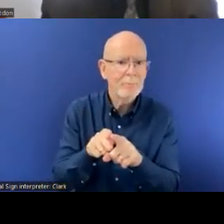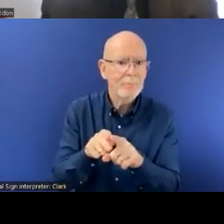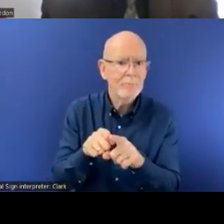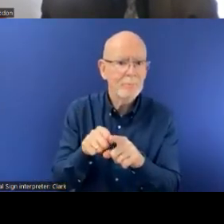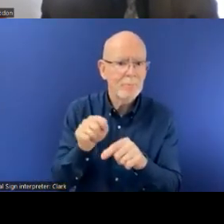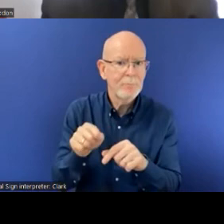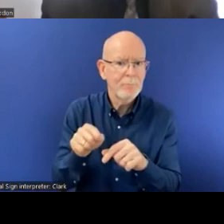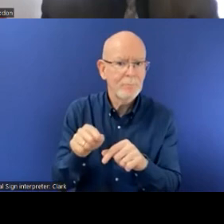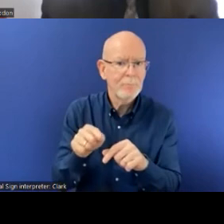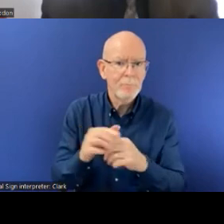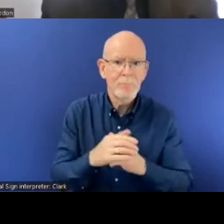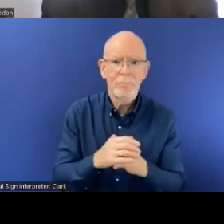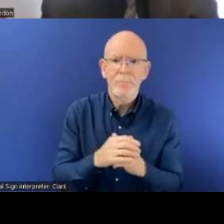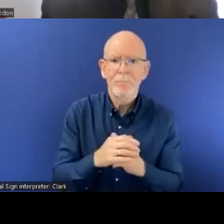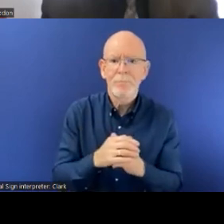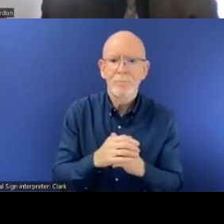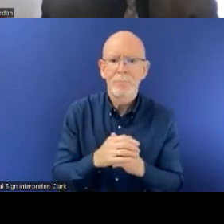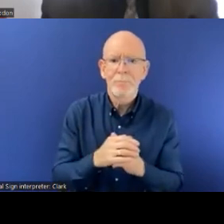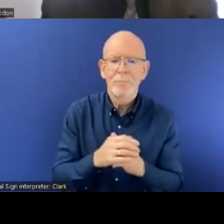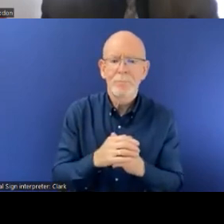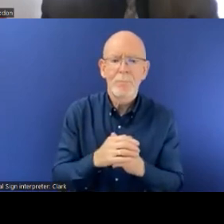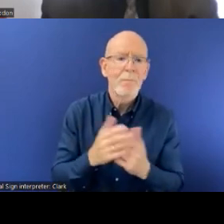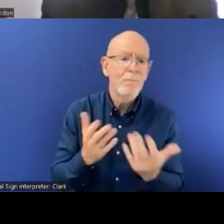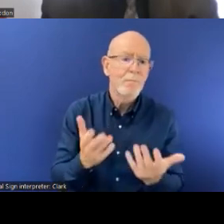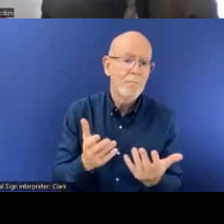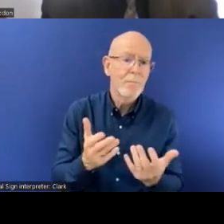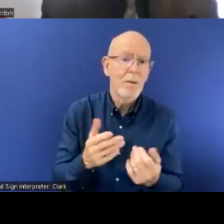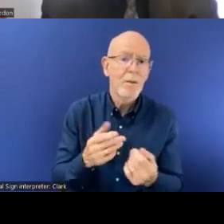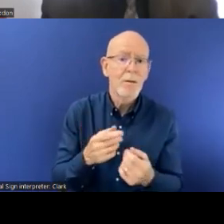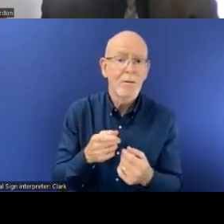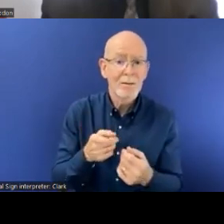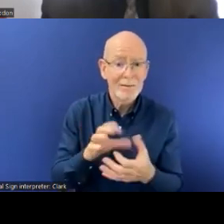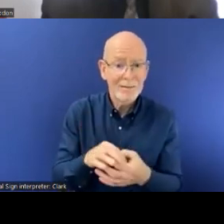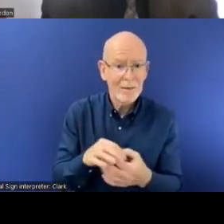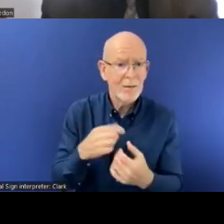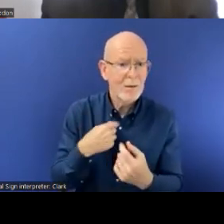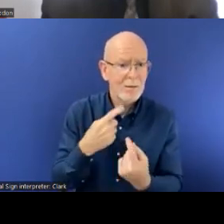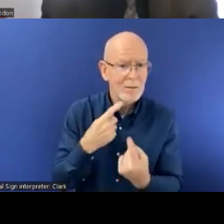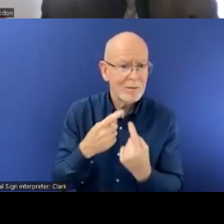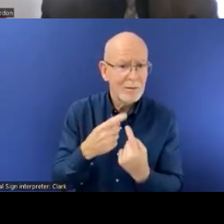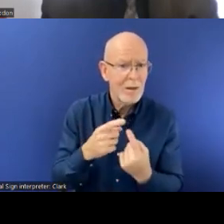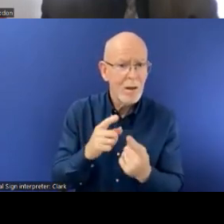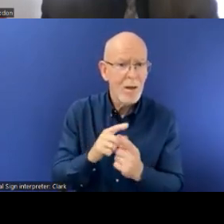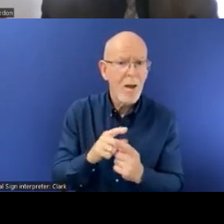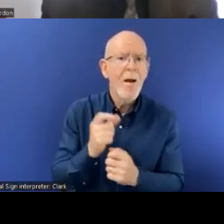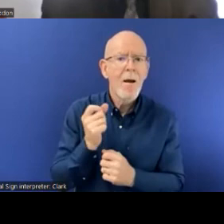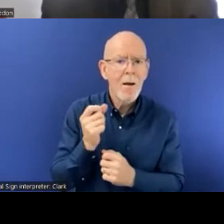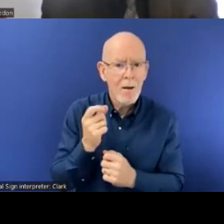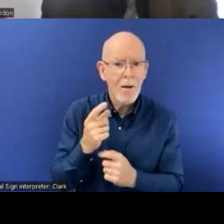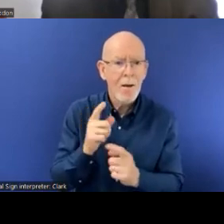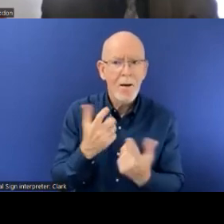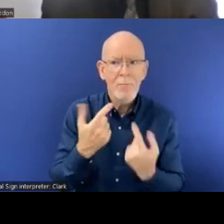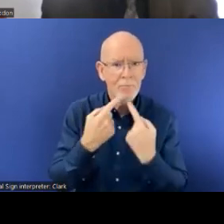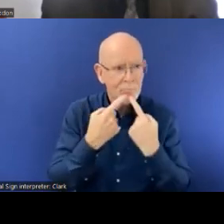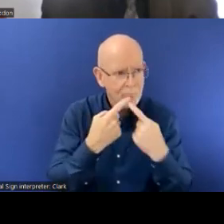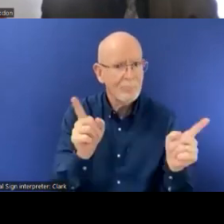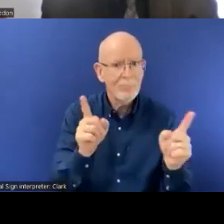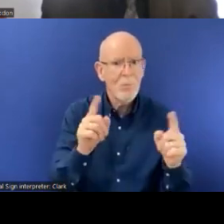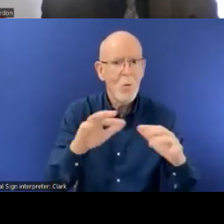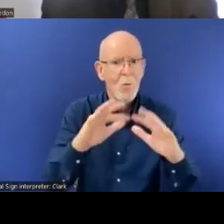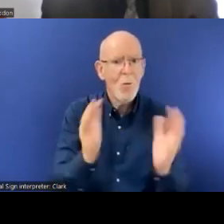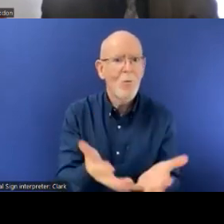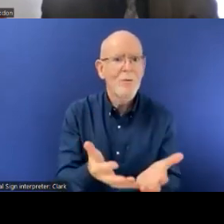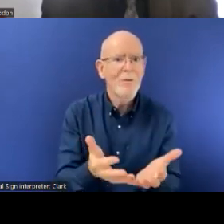What do eye health programs need to include to ensure they meet the standards that the UN